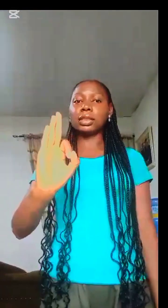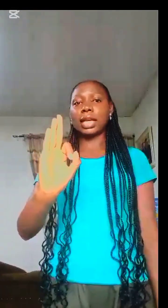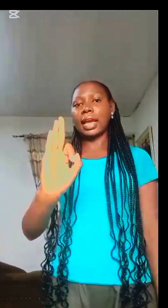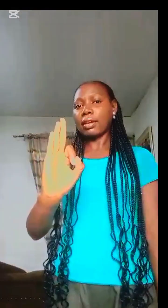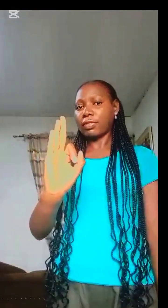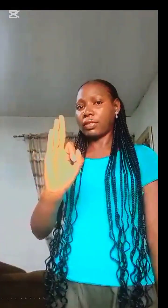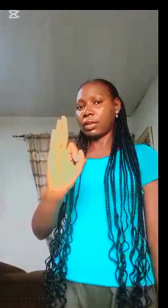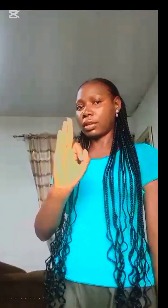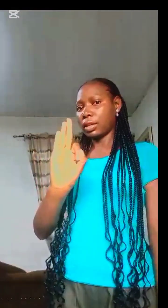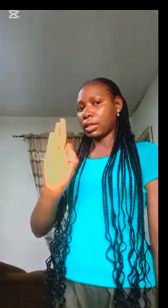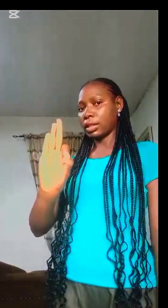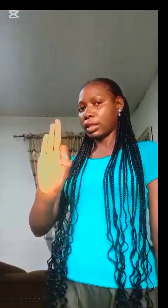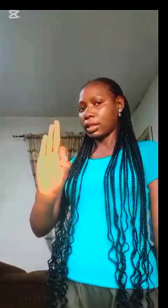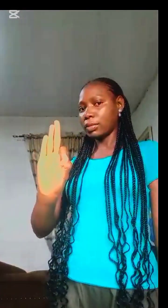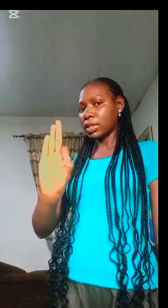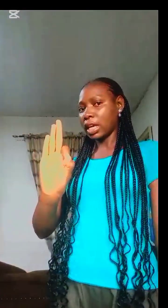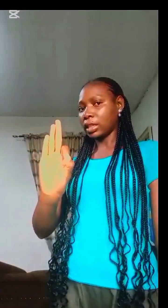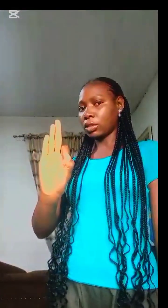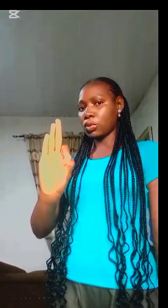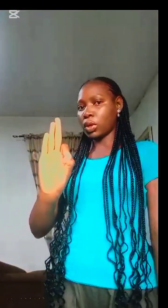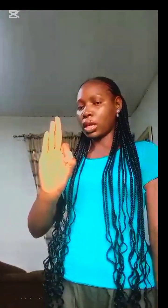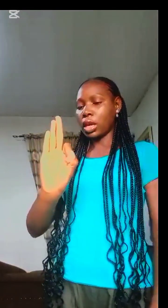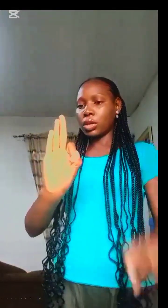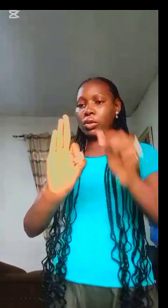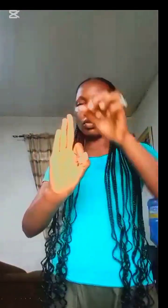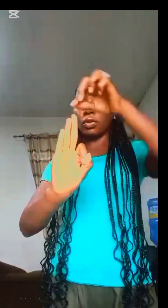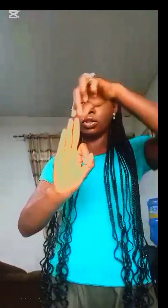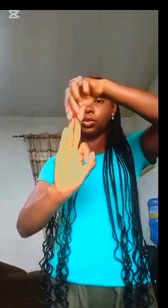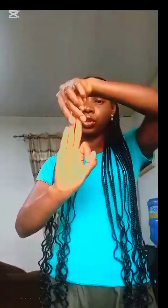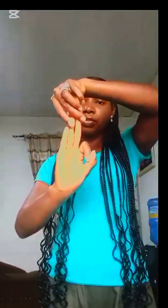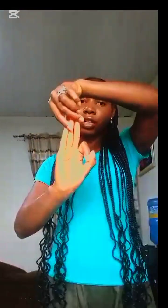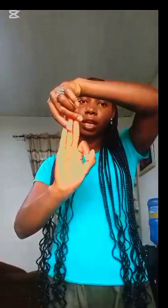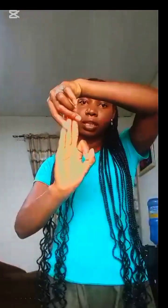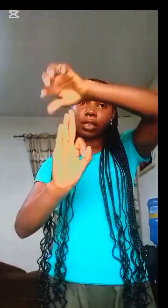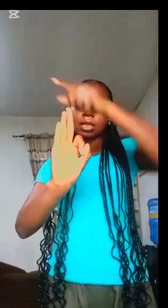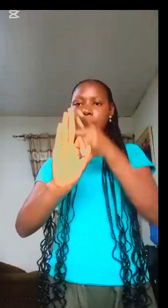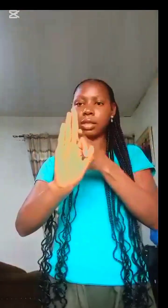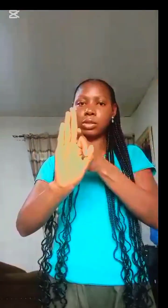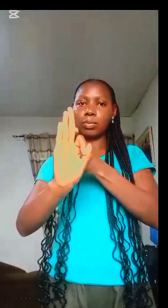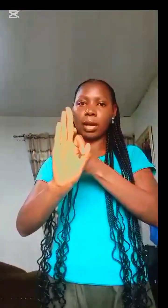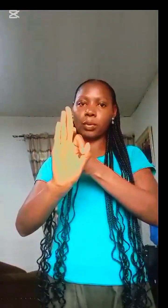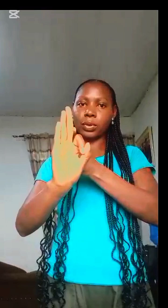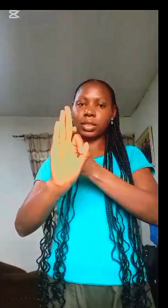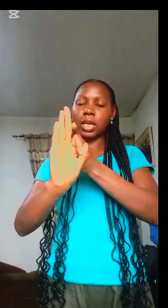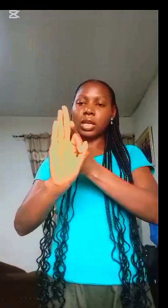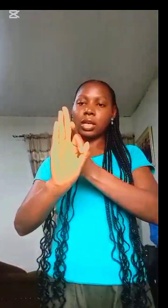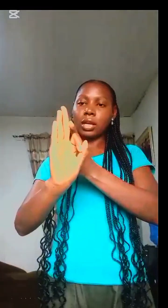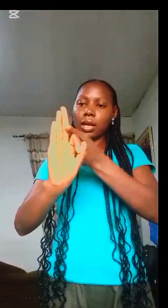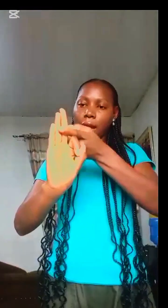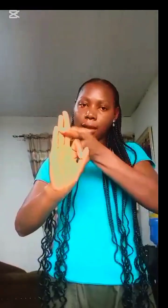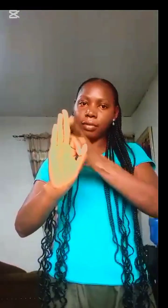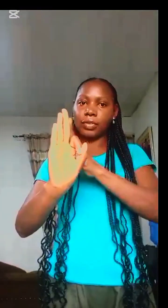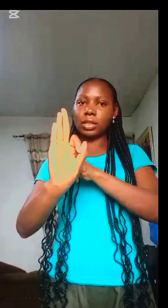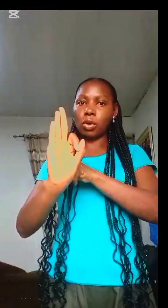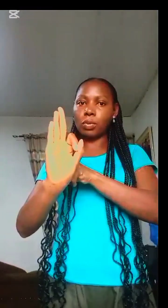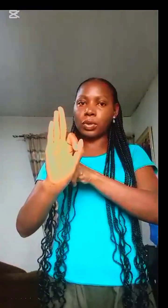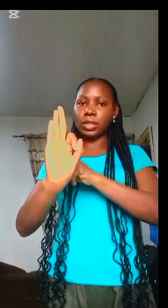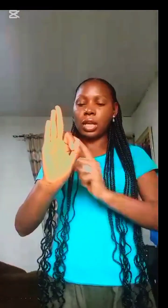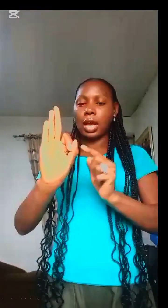letter F is being signed this way, your three fingers this backwards are facing upwards and